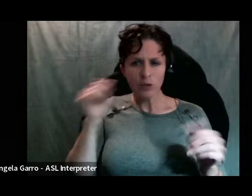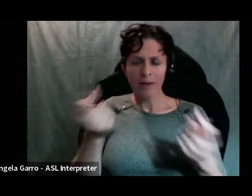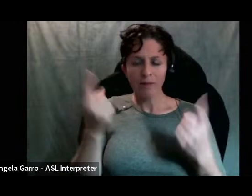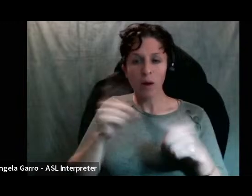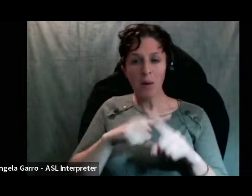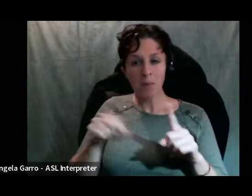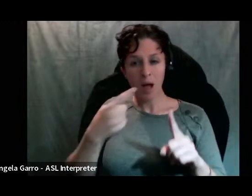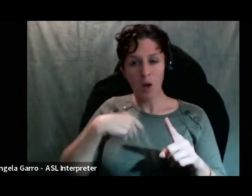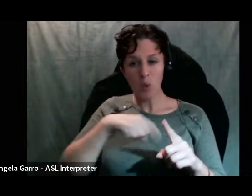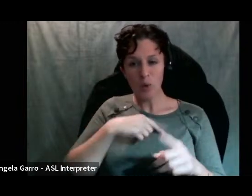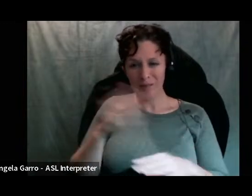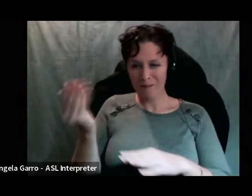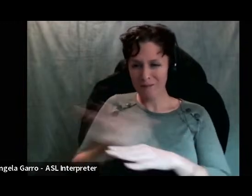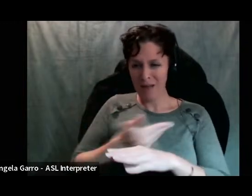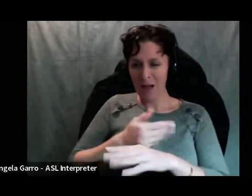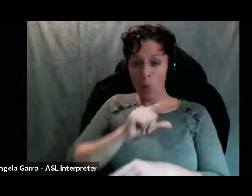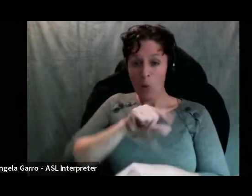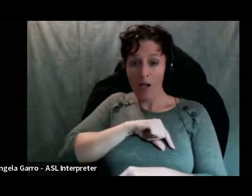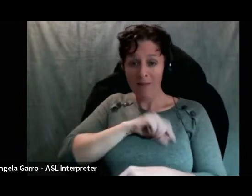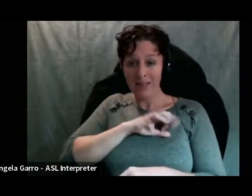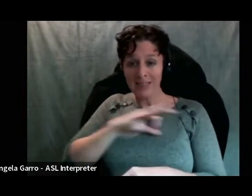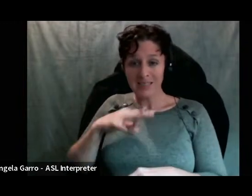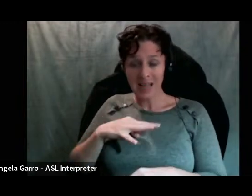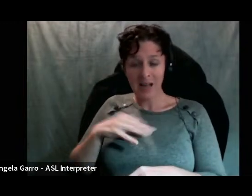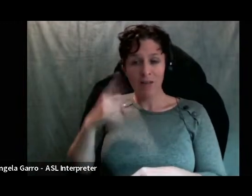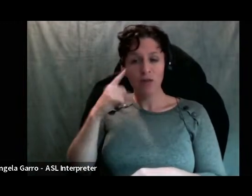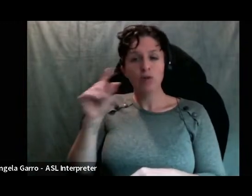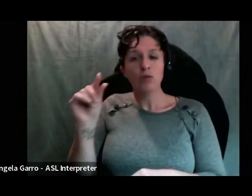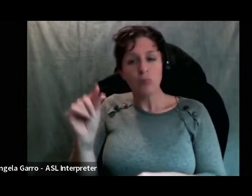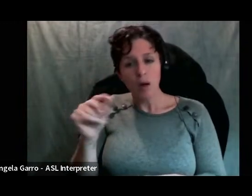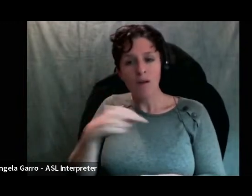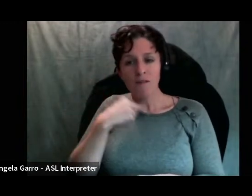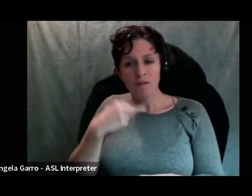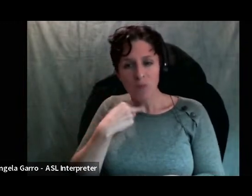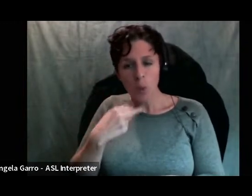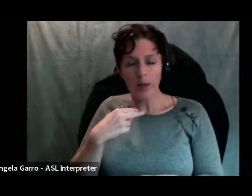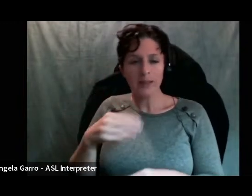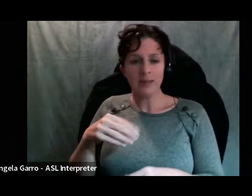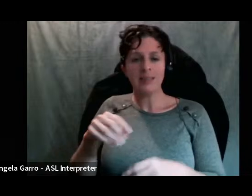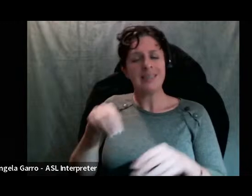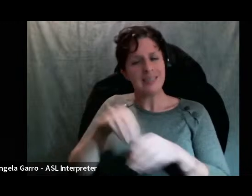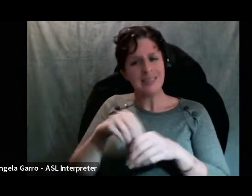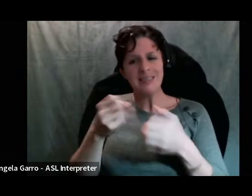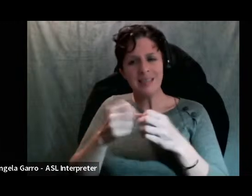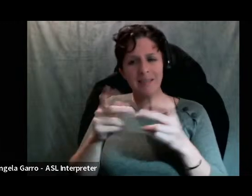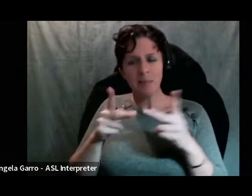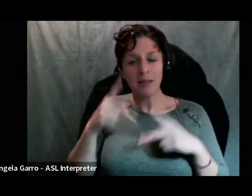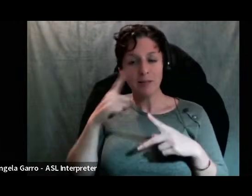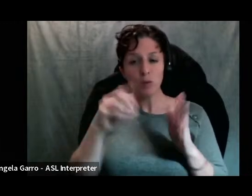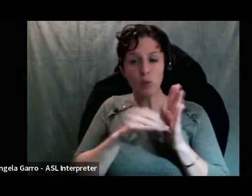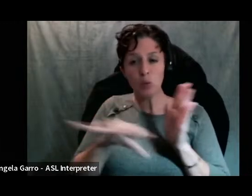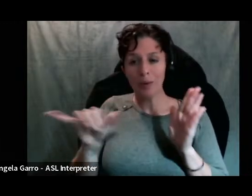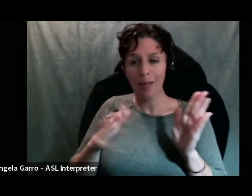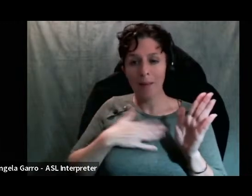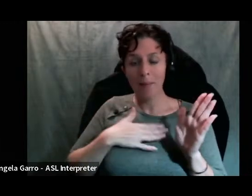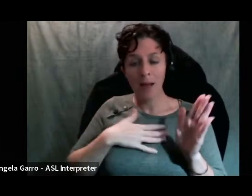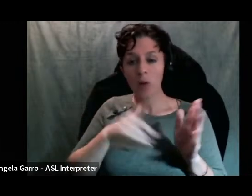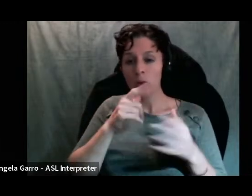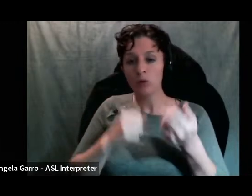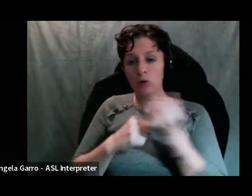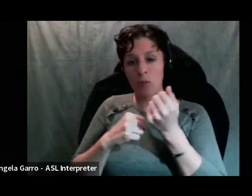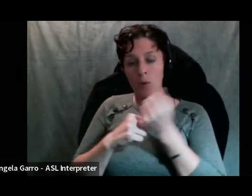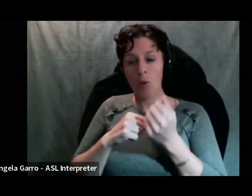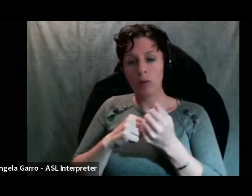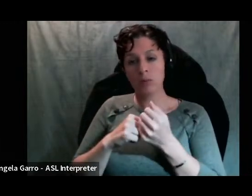fire qualified staff for being a small voice in a sea of dissent and a safe place for students like mine who support